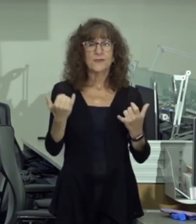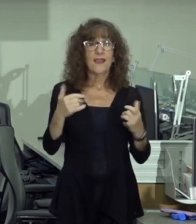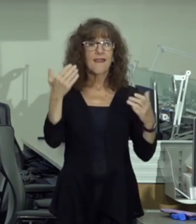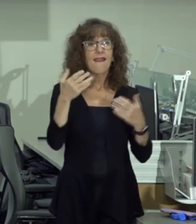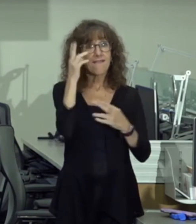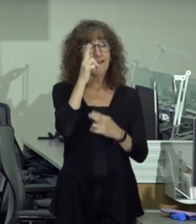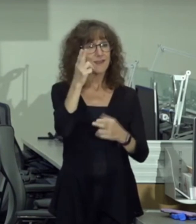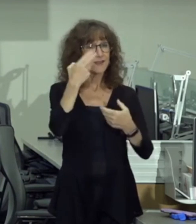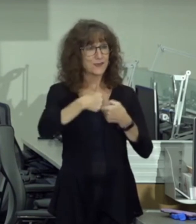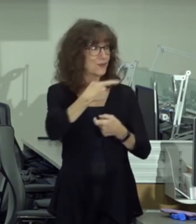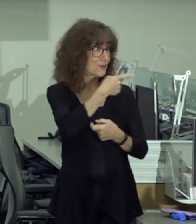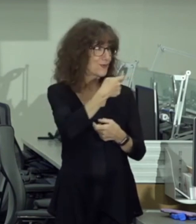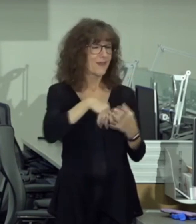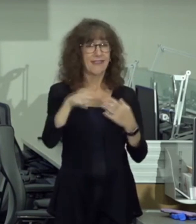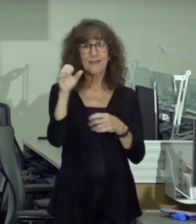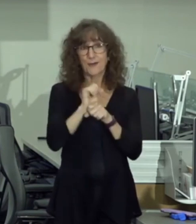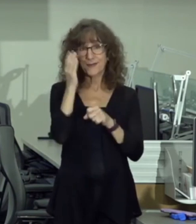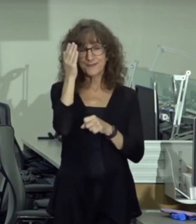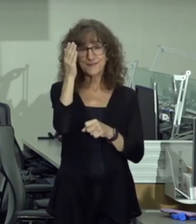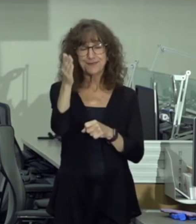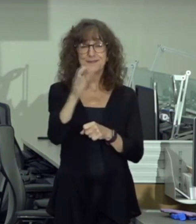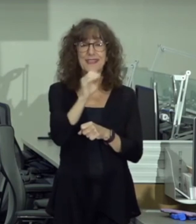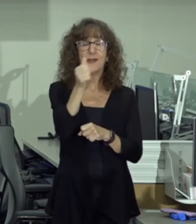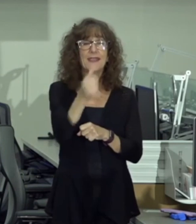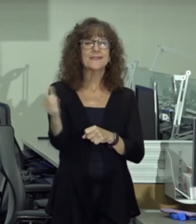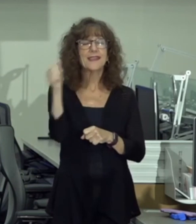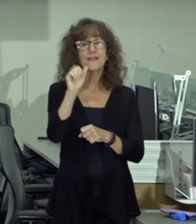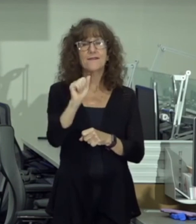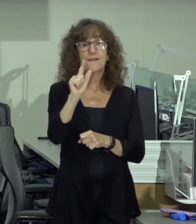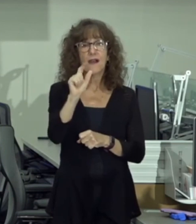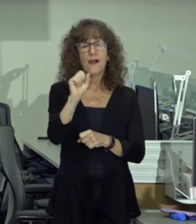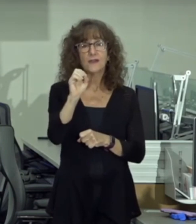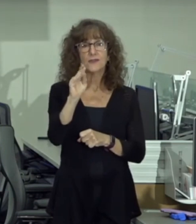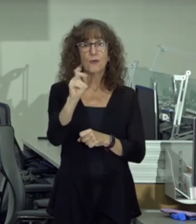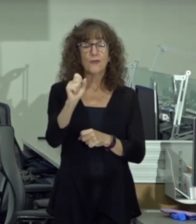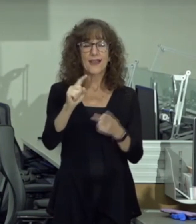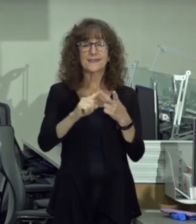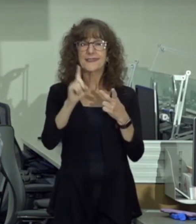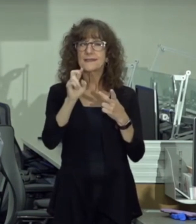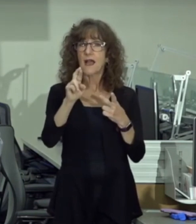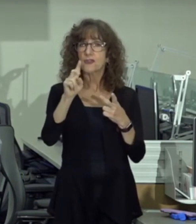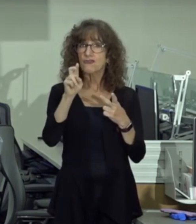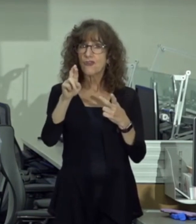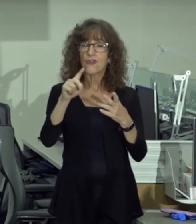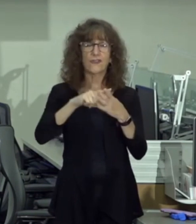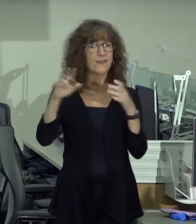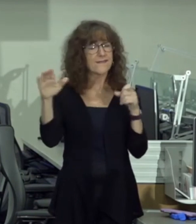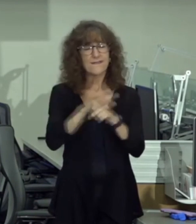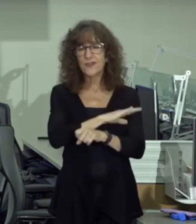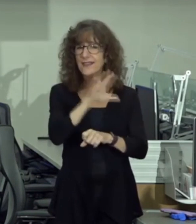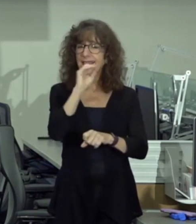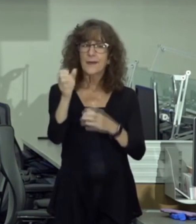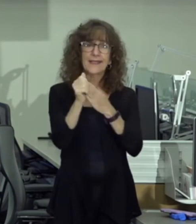honored to join you in the task ahead. County Executive Also Brooks, Dr. Carter, you, the entire county